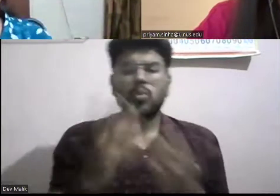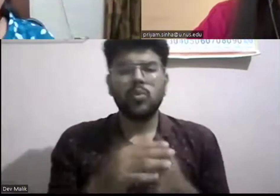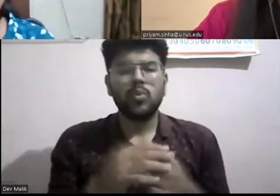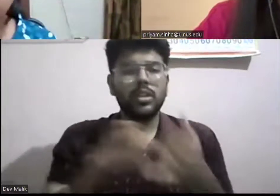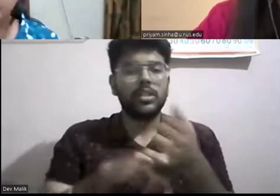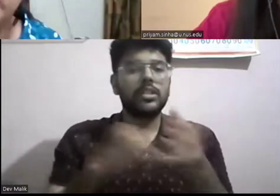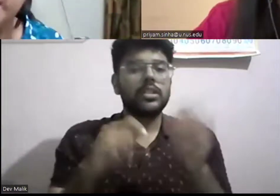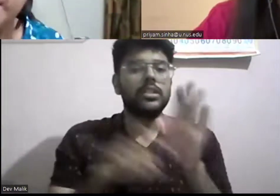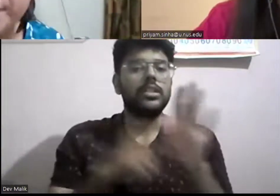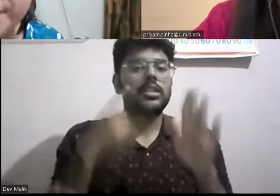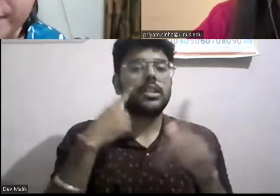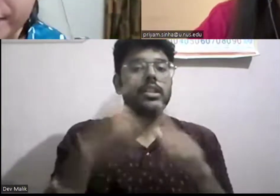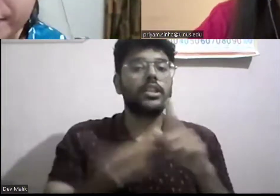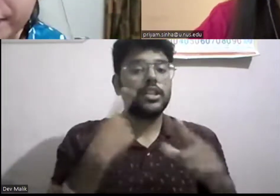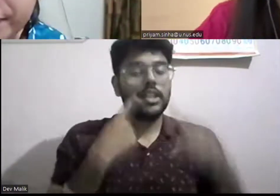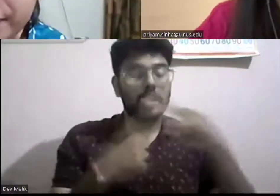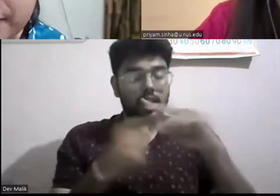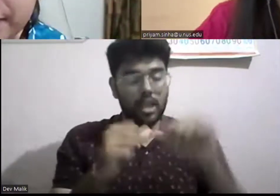Srijita. Yeah.